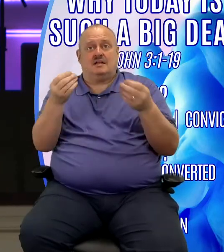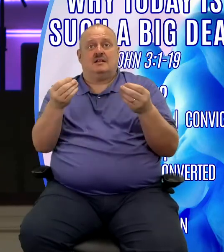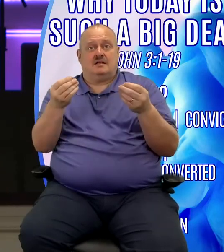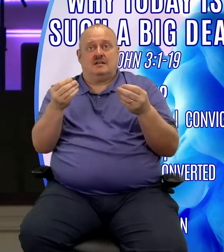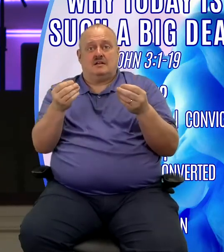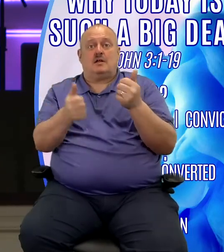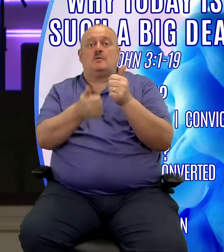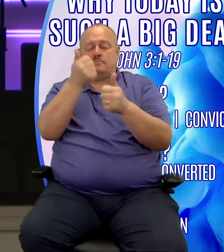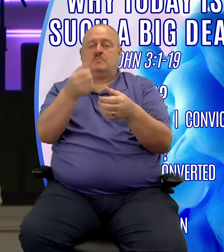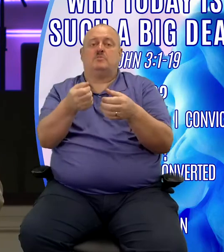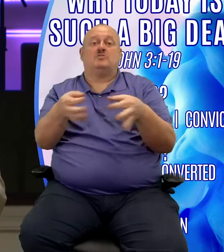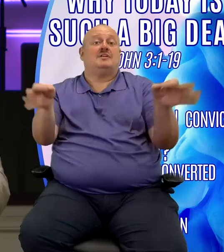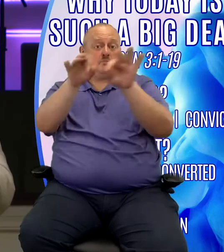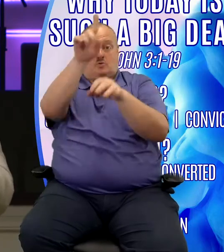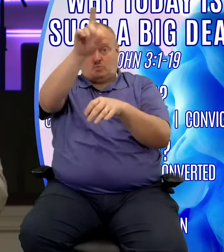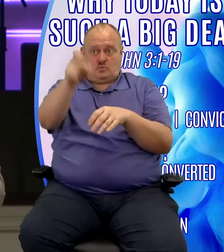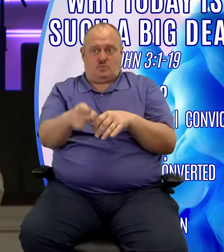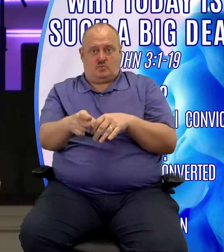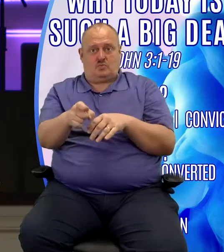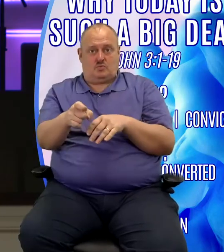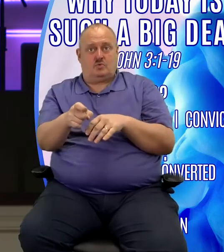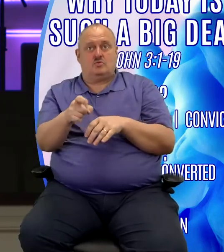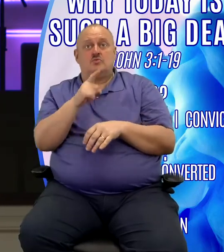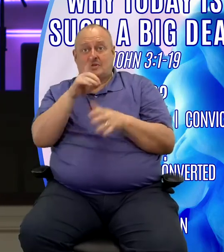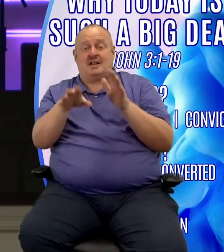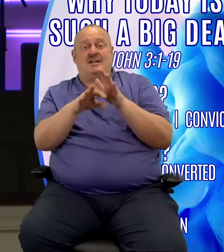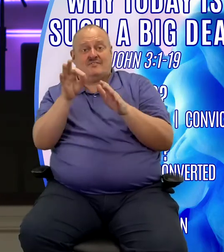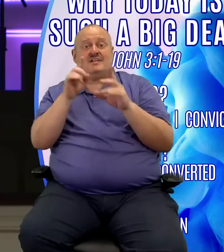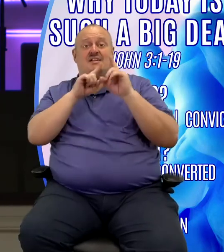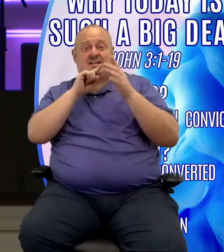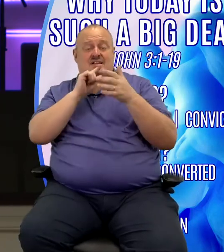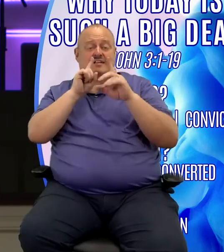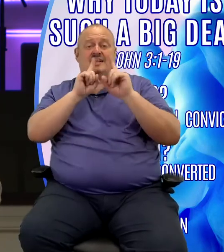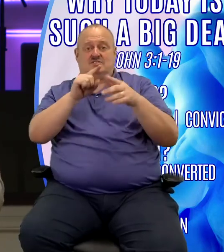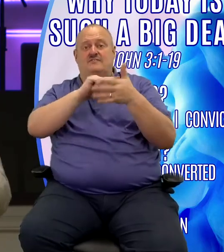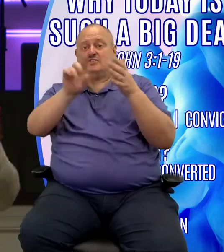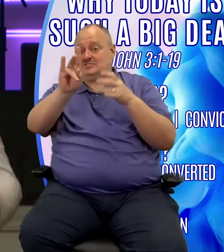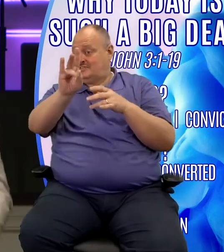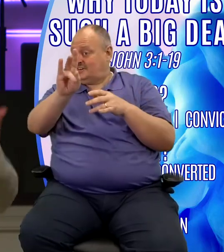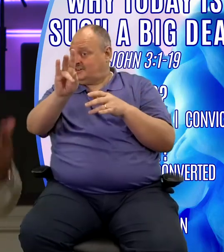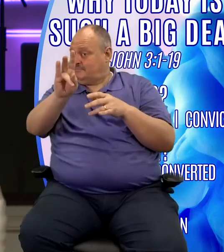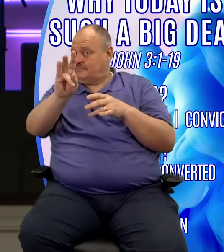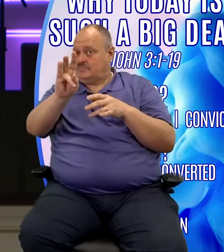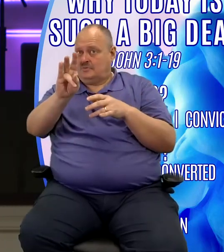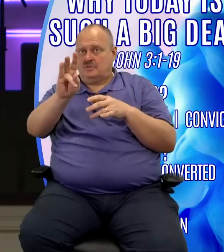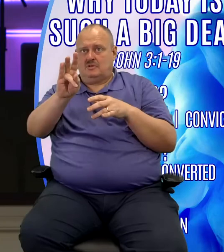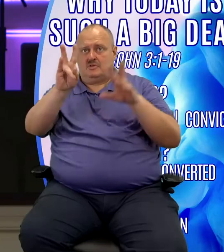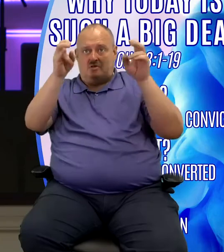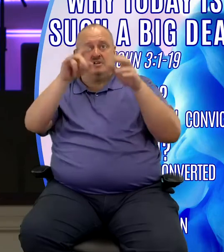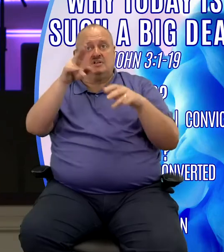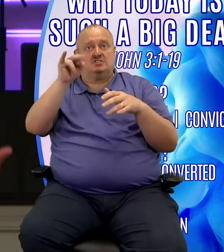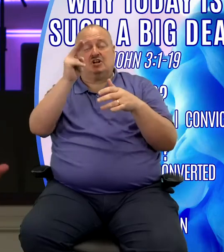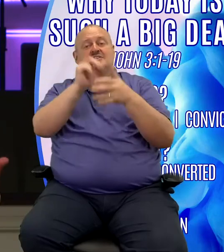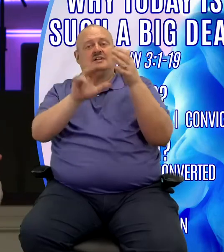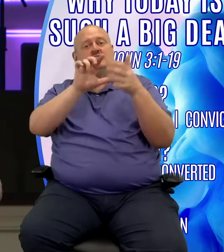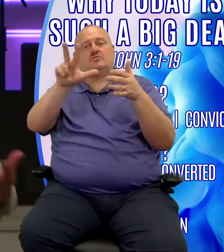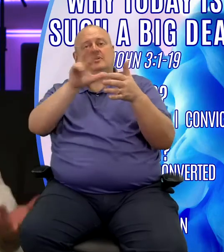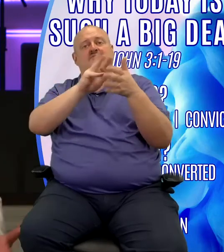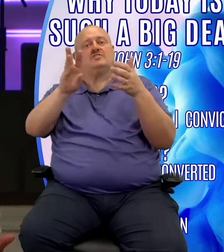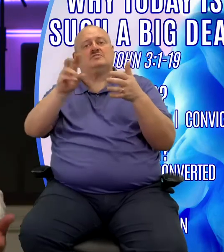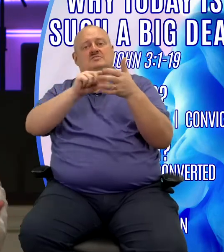most important question. It's actually found the answer in verse 17. You know, when we quote John 3:16 and when we see